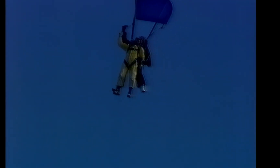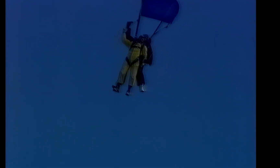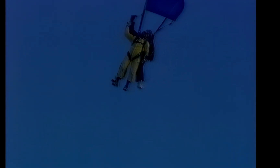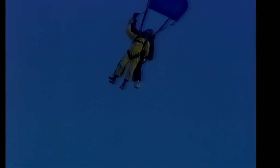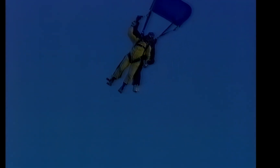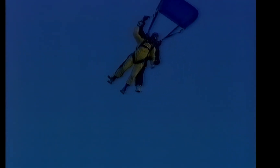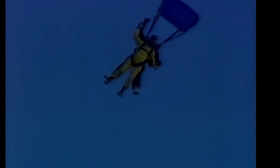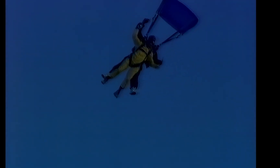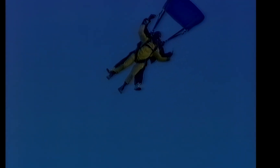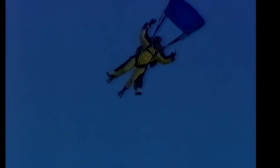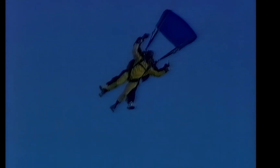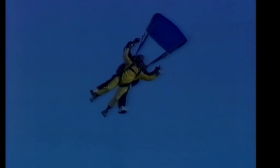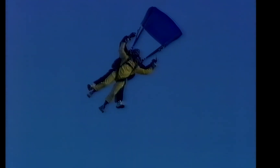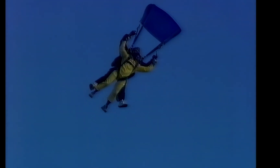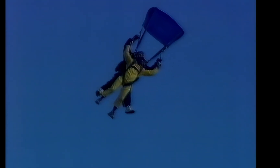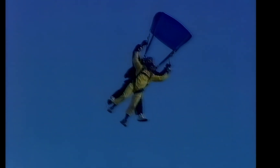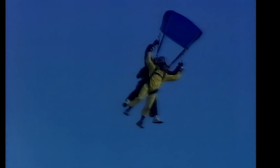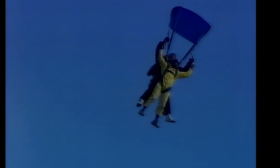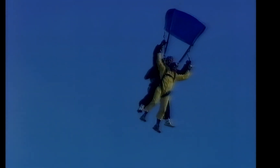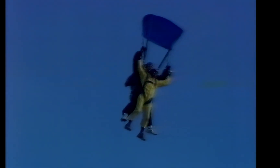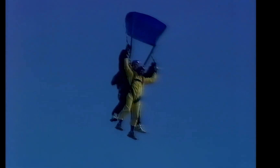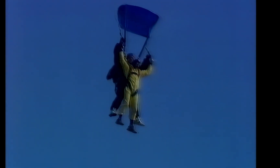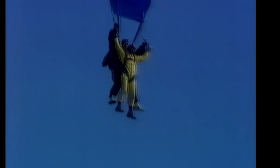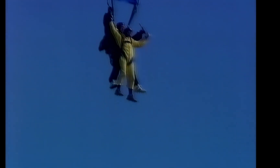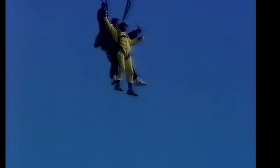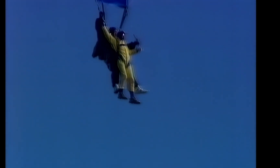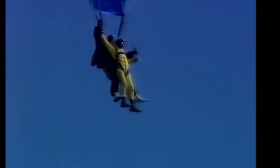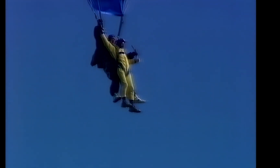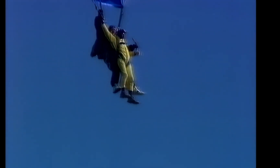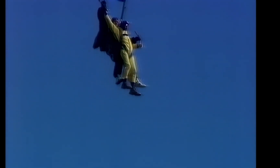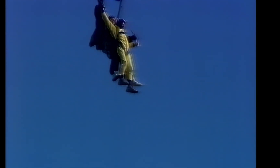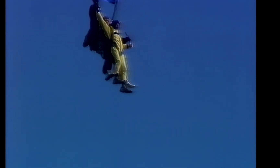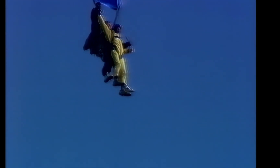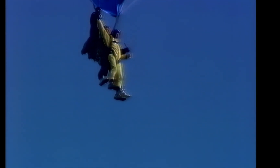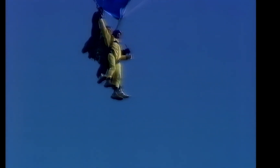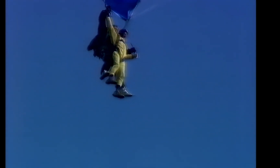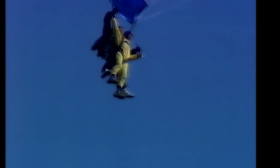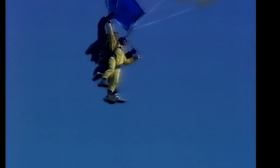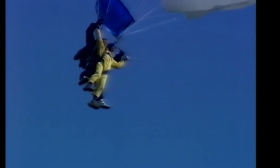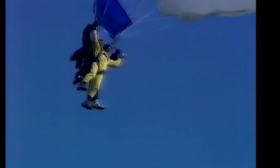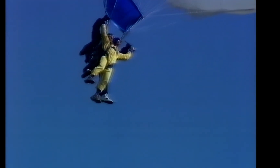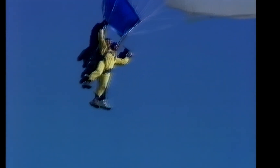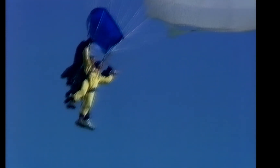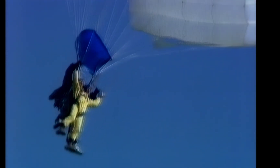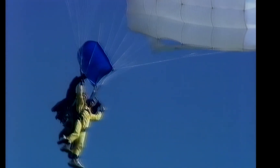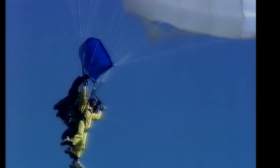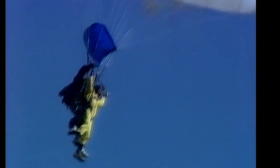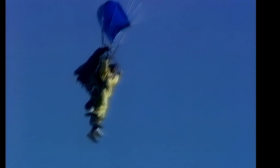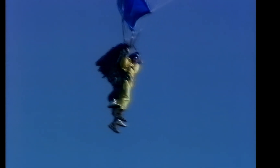you. Your parachute won't let you down. Take your parachute and go. Maybe